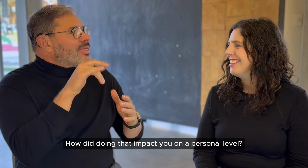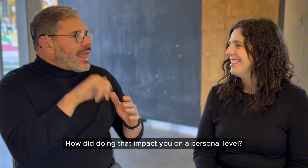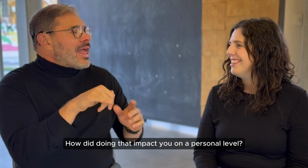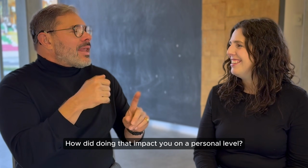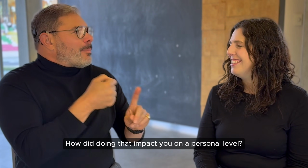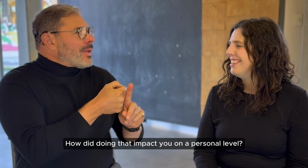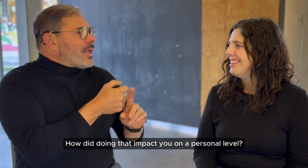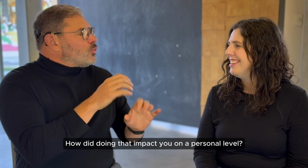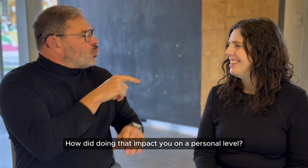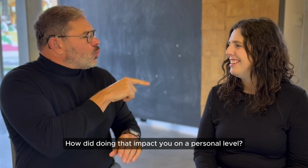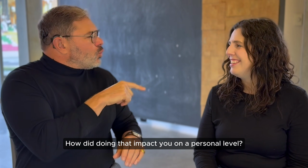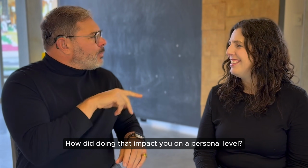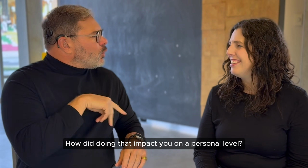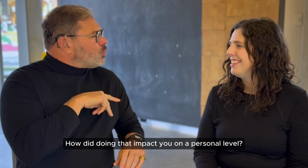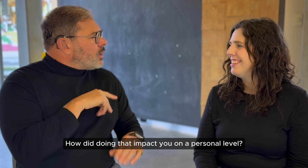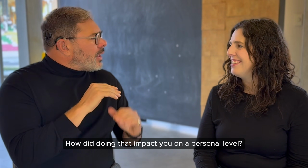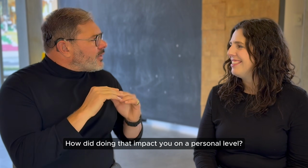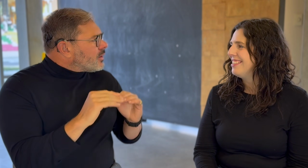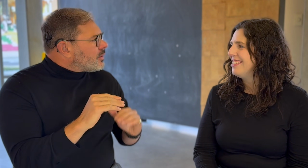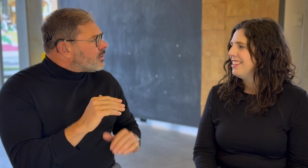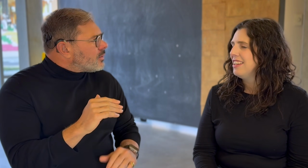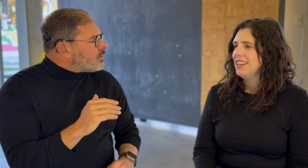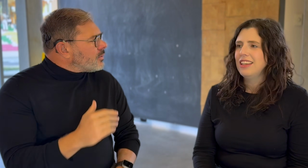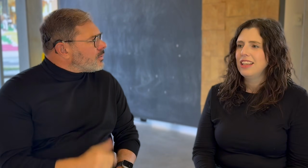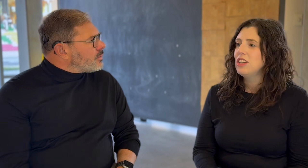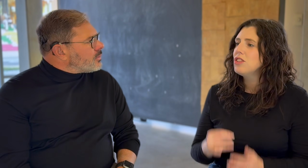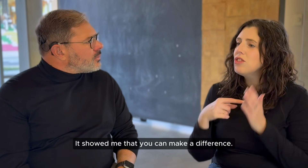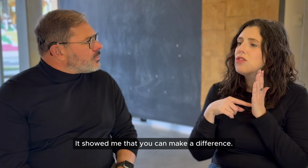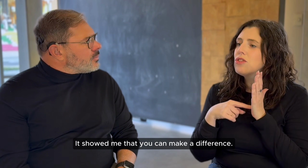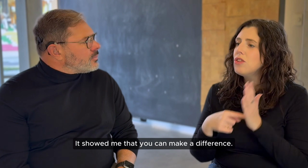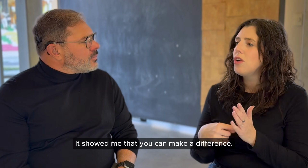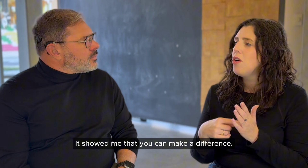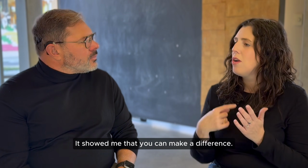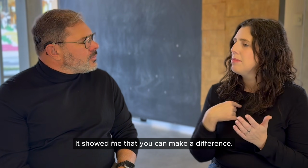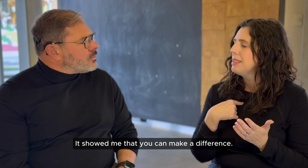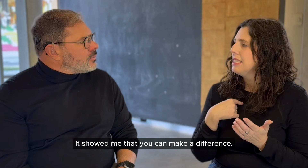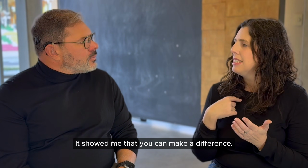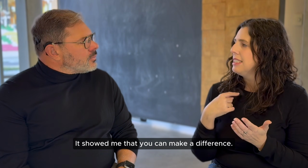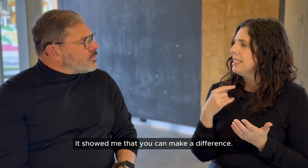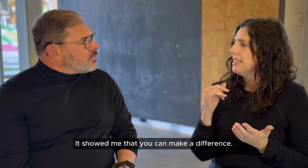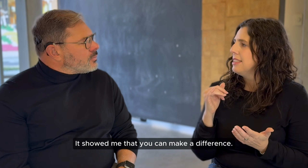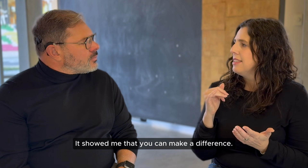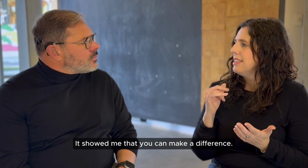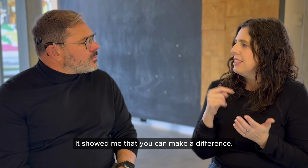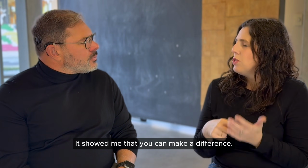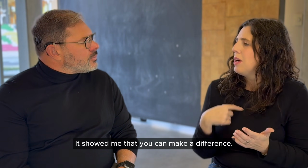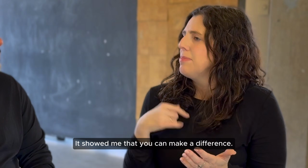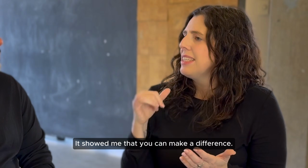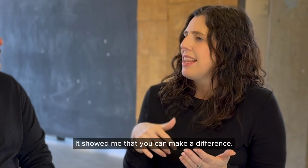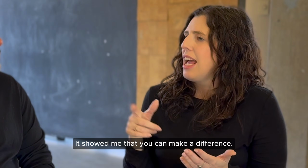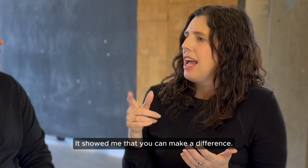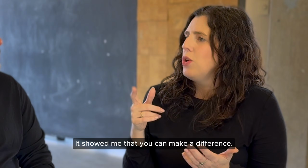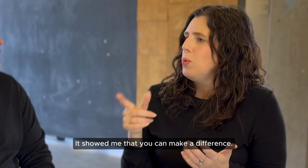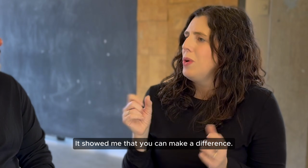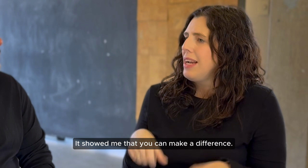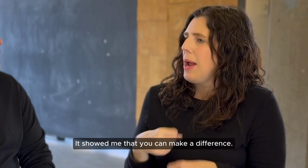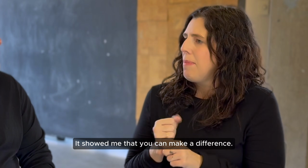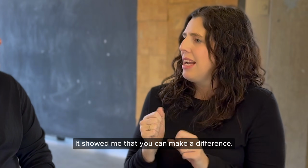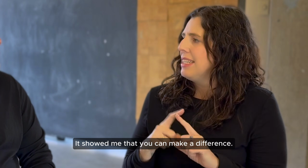that impact you on a personal level? It showed me that you